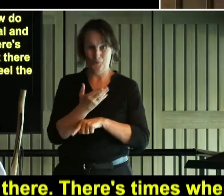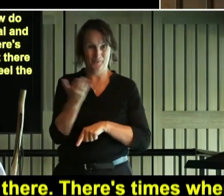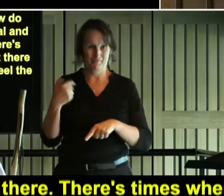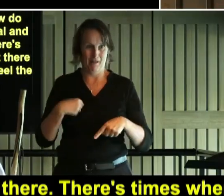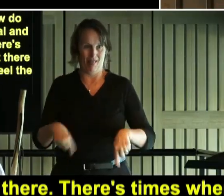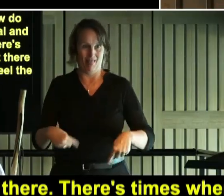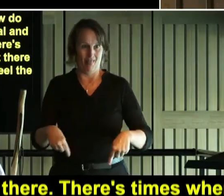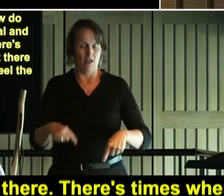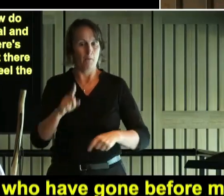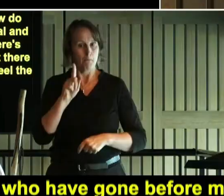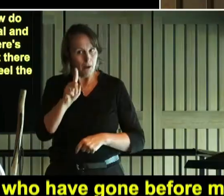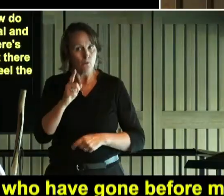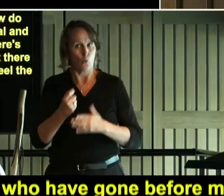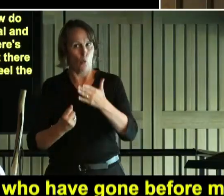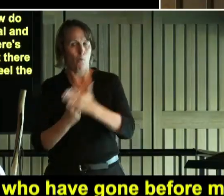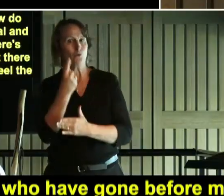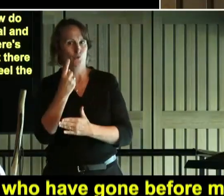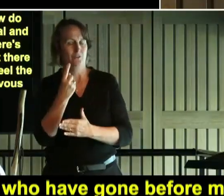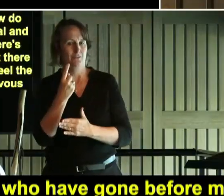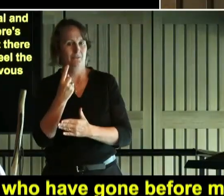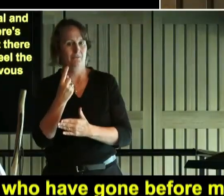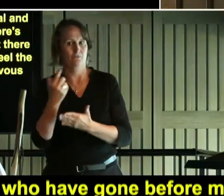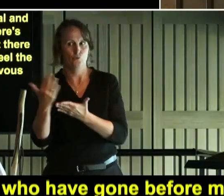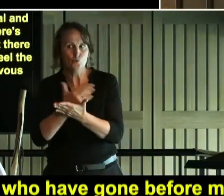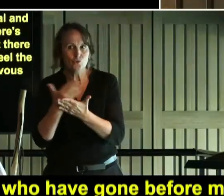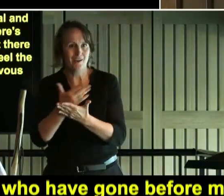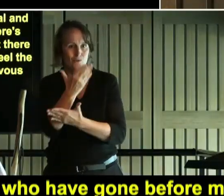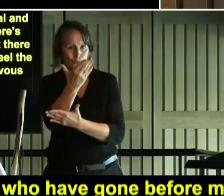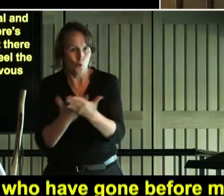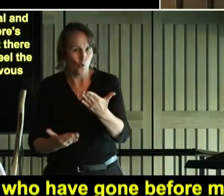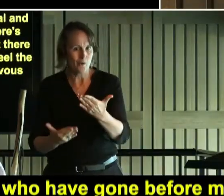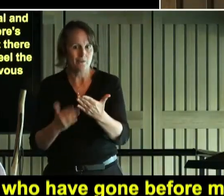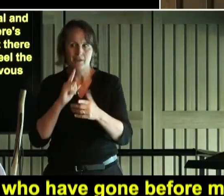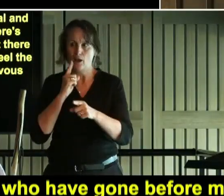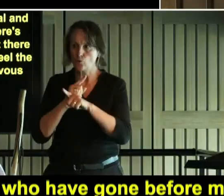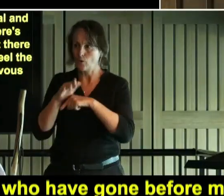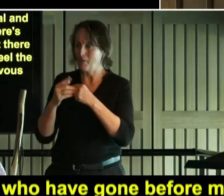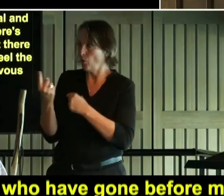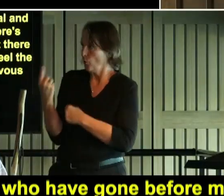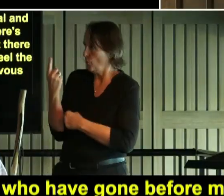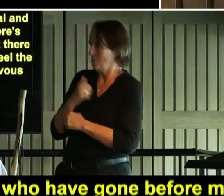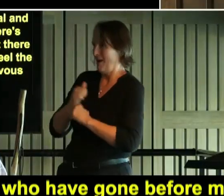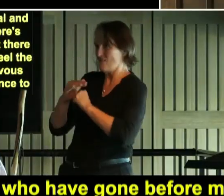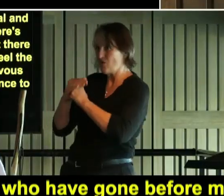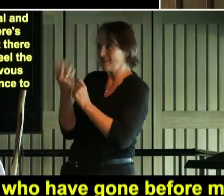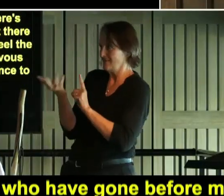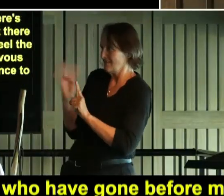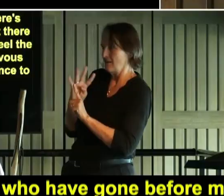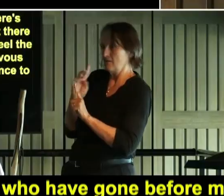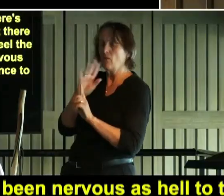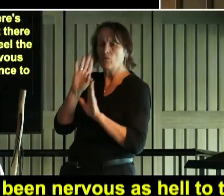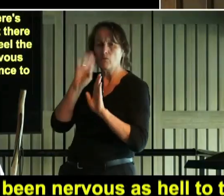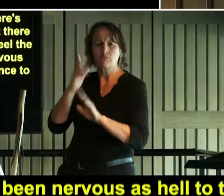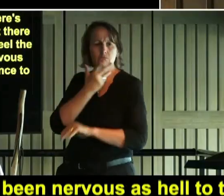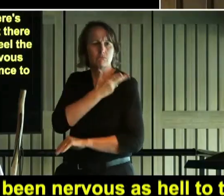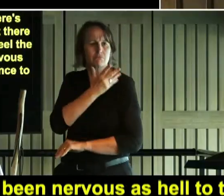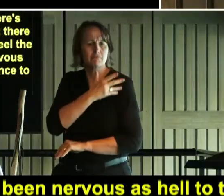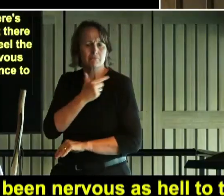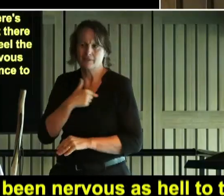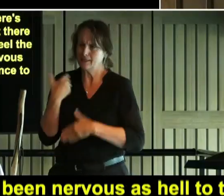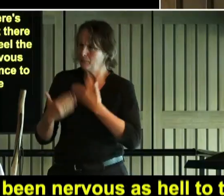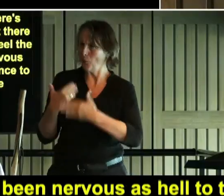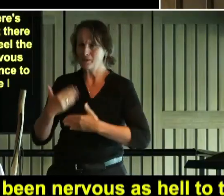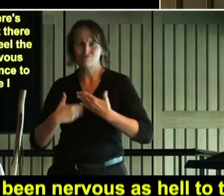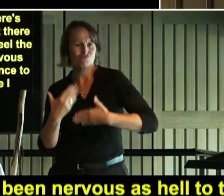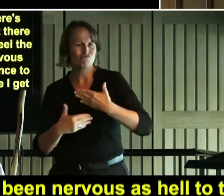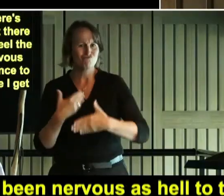today. But the chance to share stories and talk up the amazing people I get to hang out with, so that's a huge honour. That keeps me